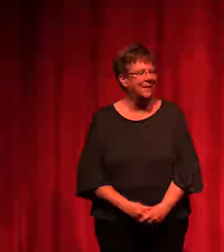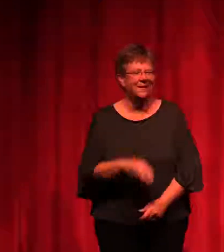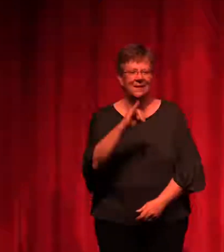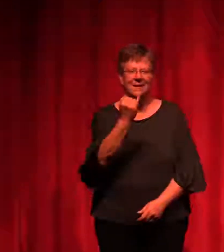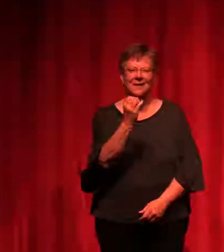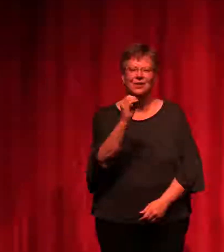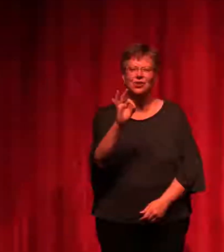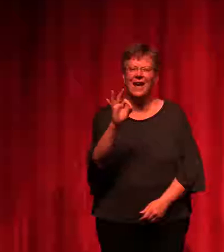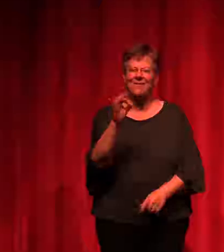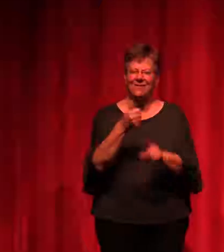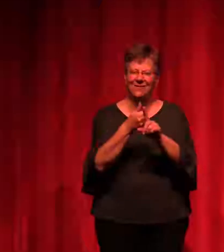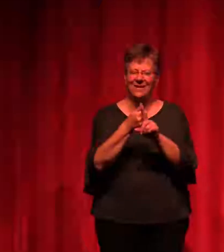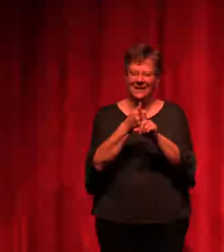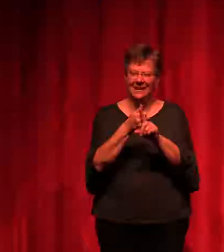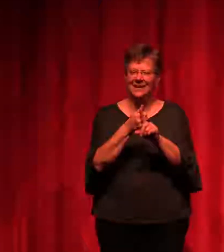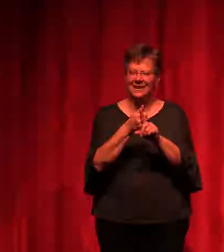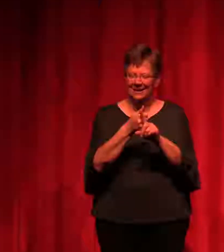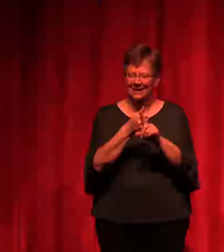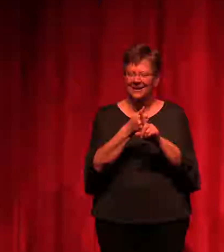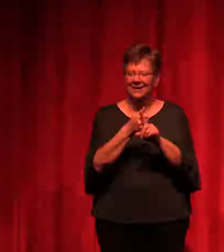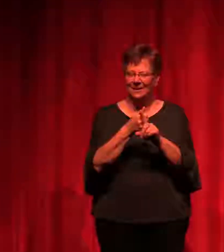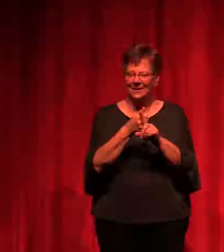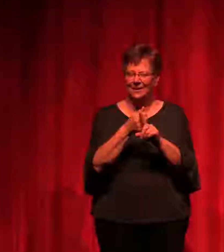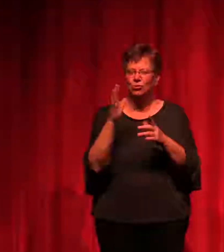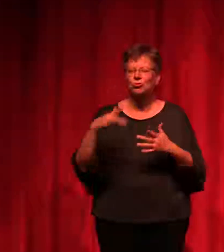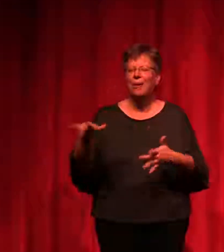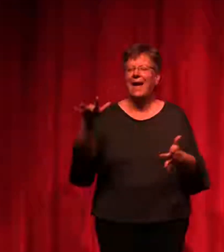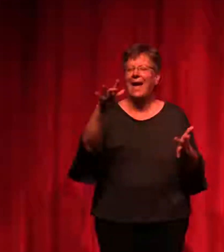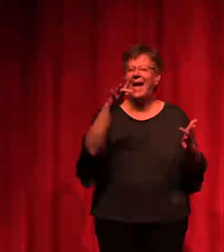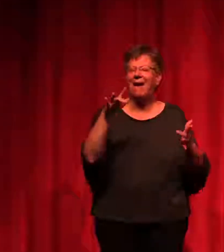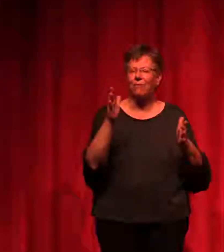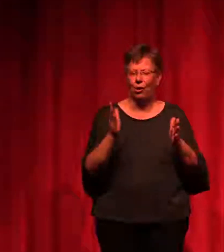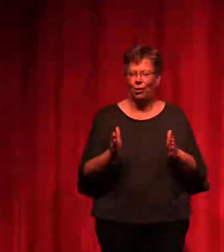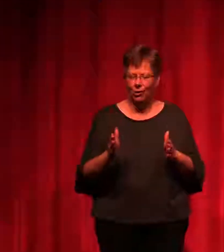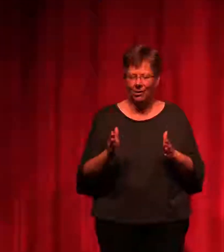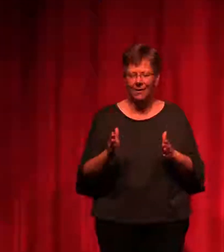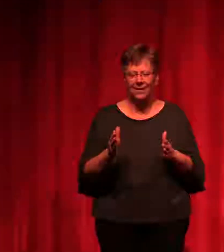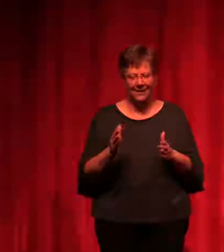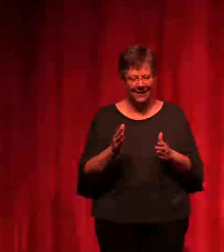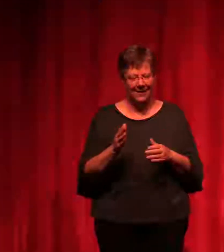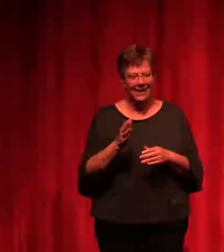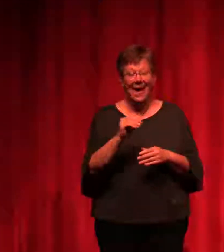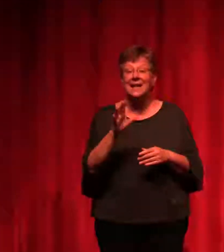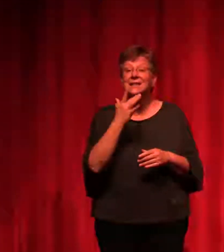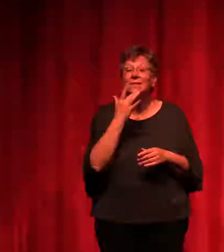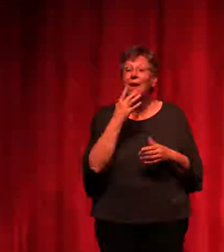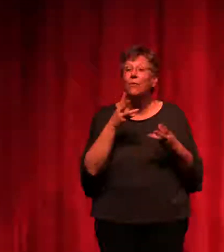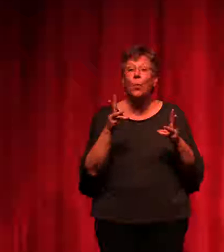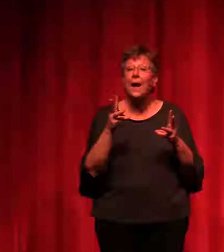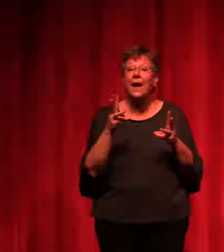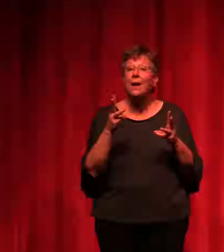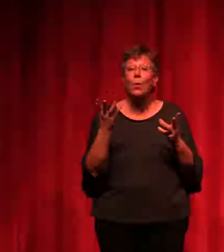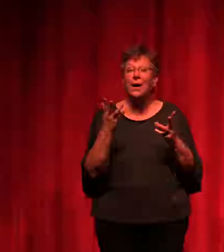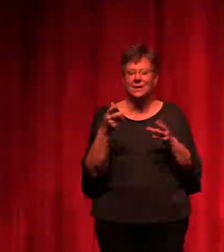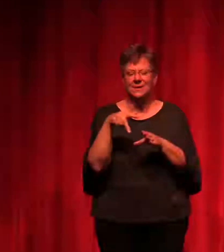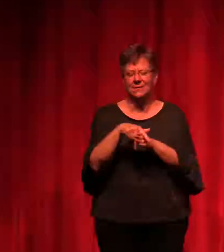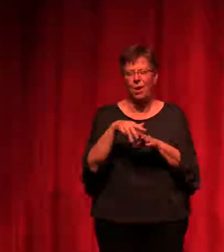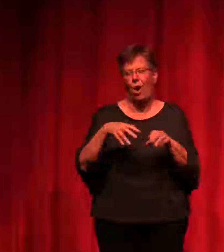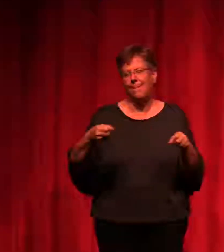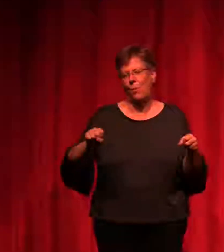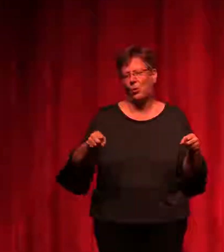Geoff Sutton is an avid traveler, and his favorite way to see the world is on a